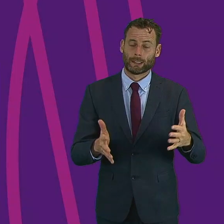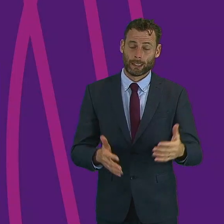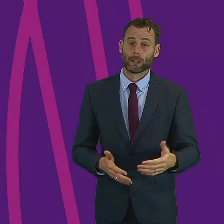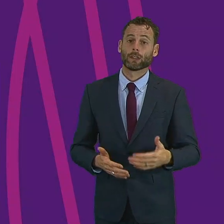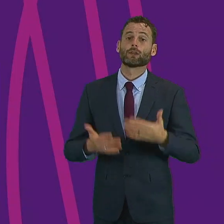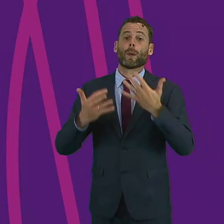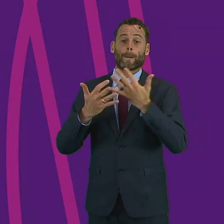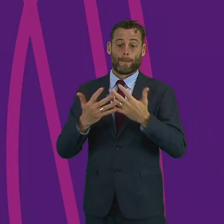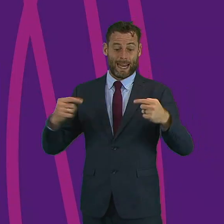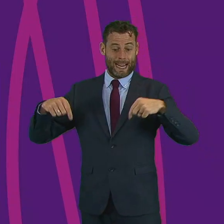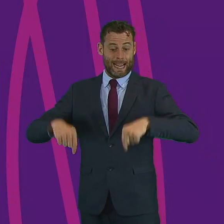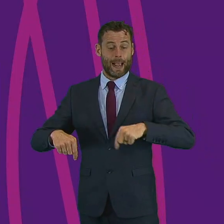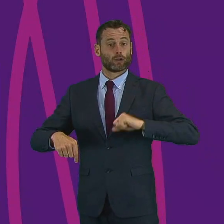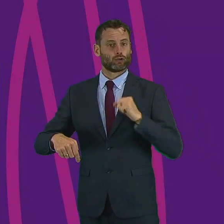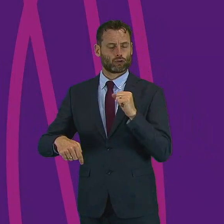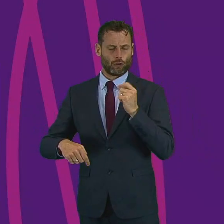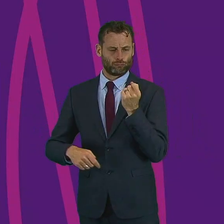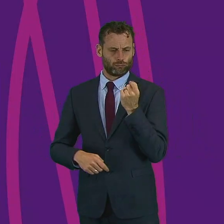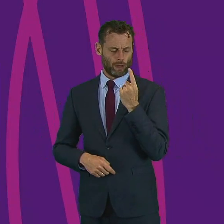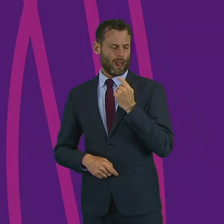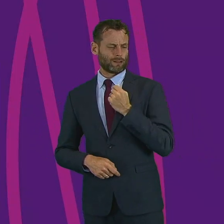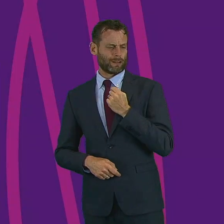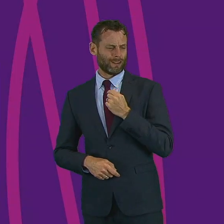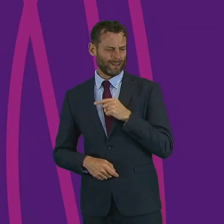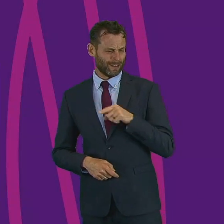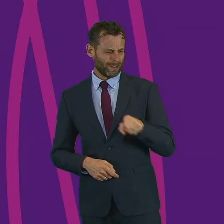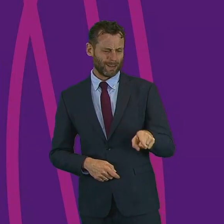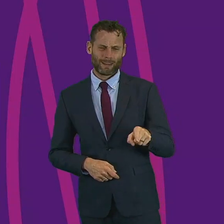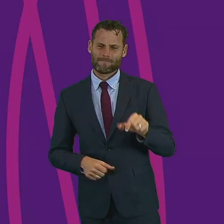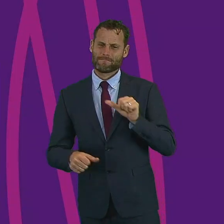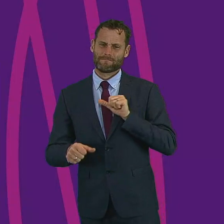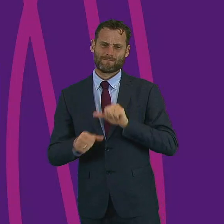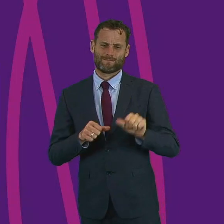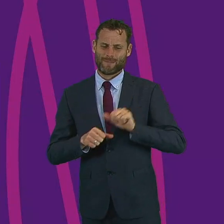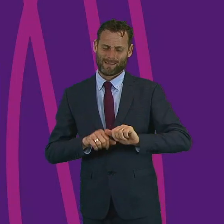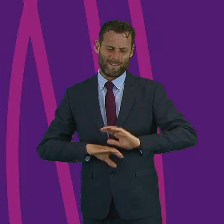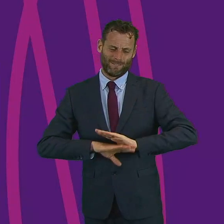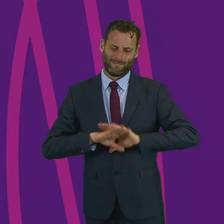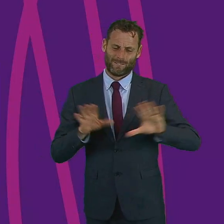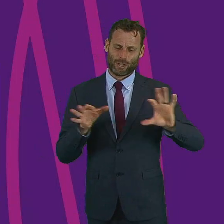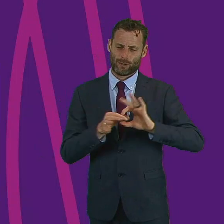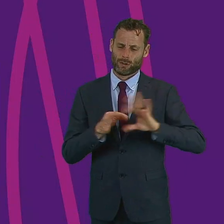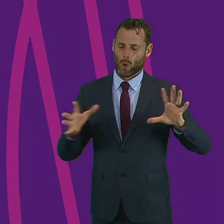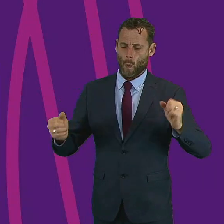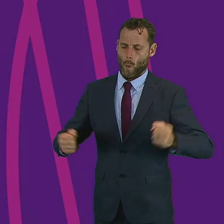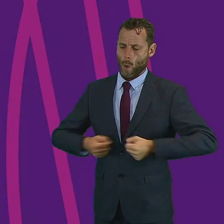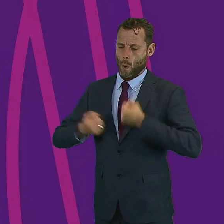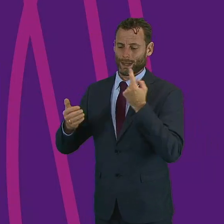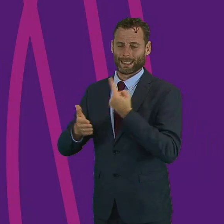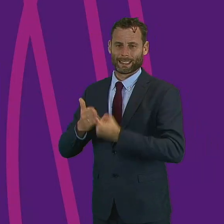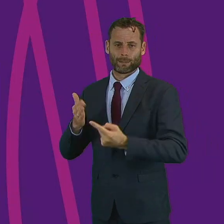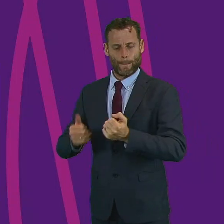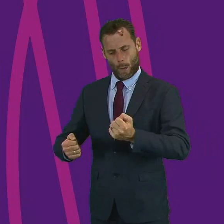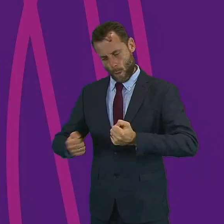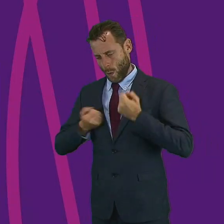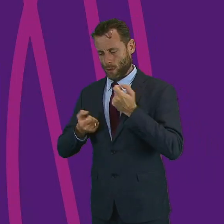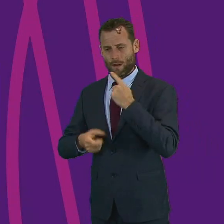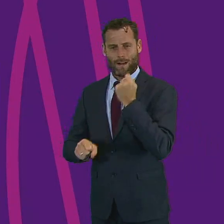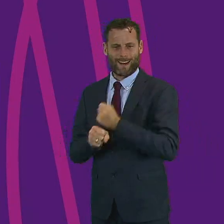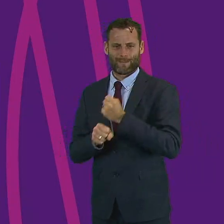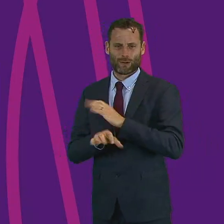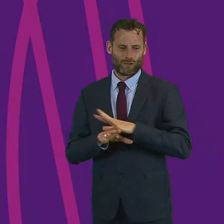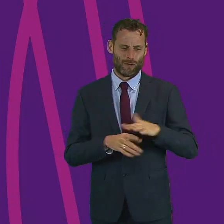Brexit will have a bad impact on Scotland's economy. Leaving the transition period at the end of this year